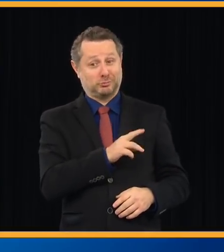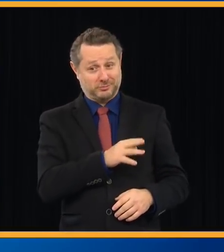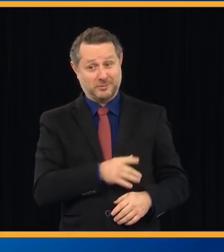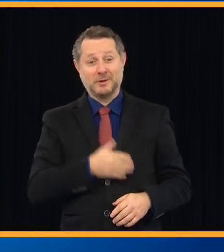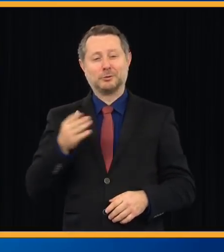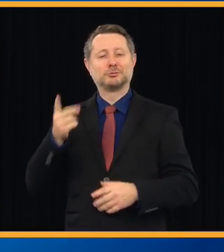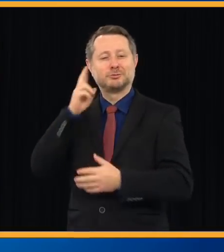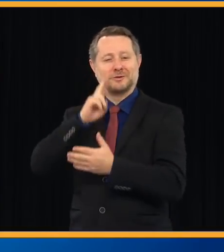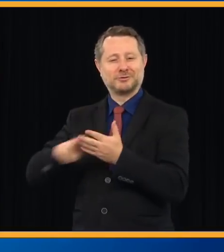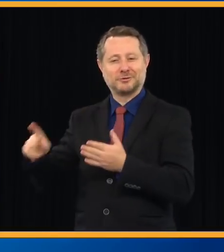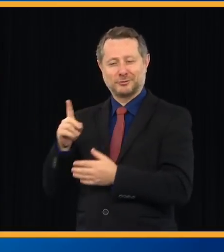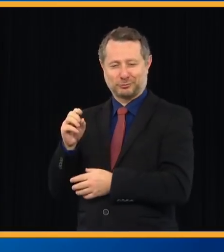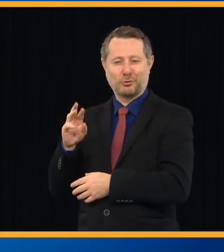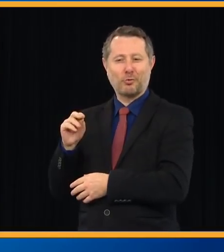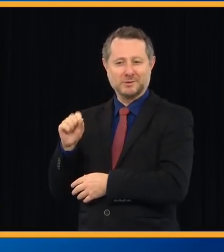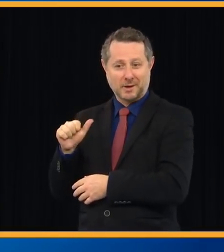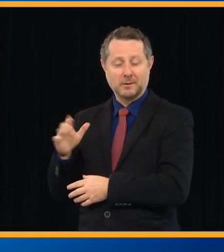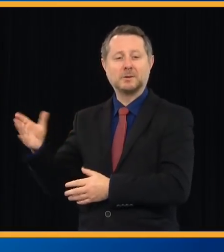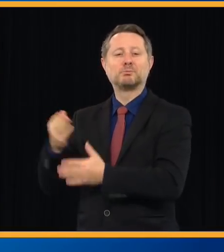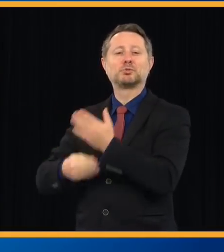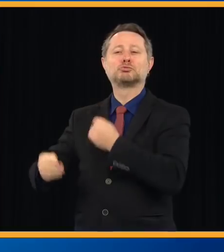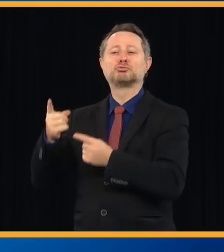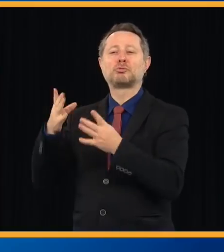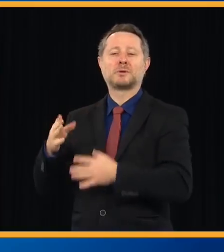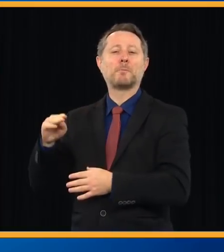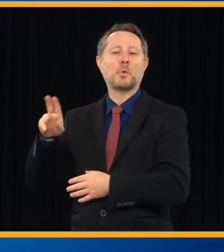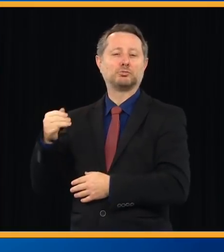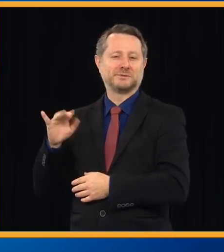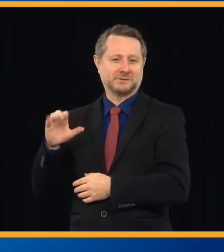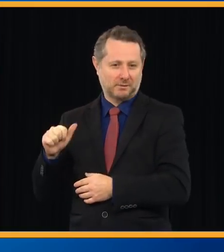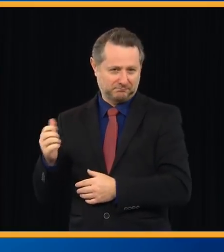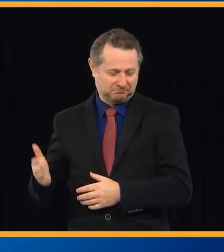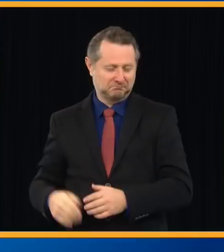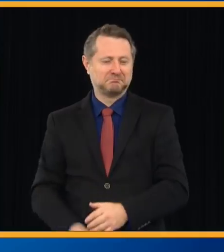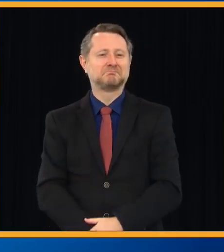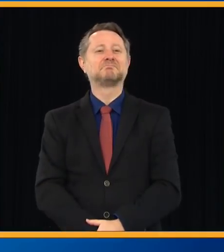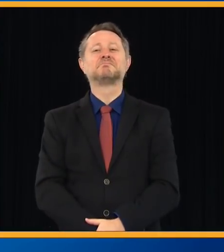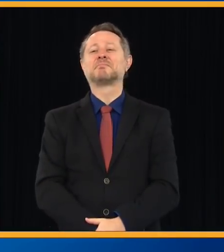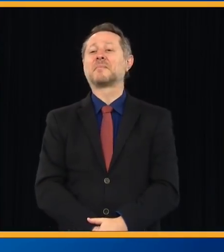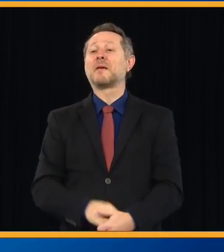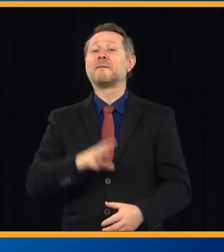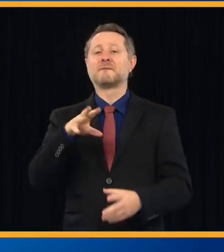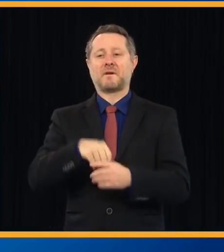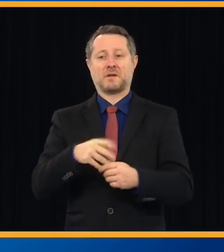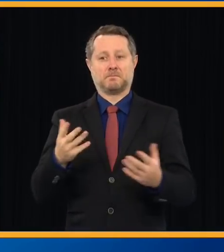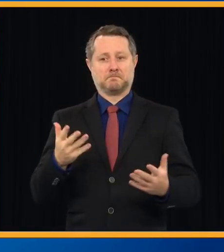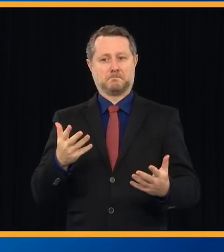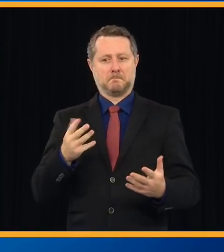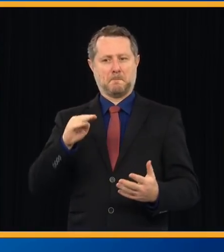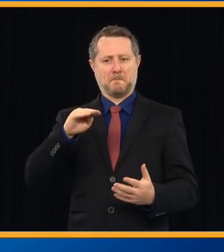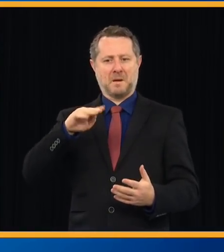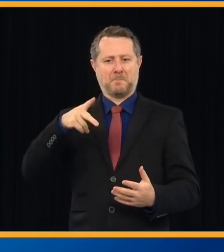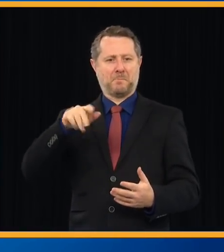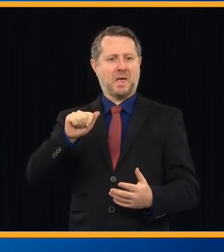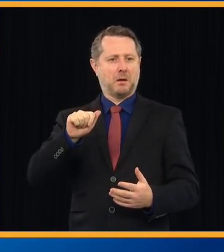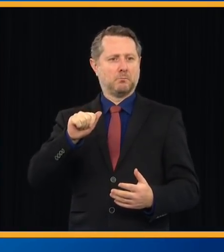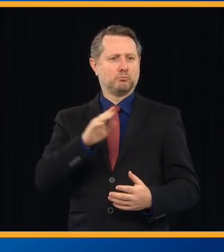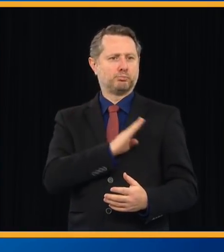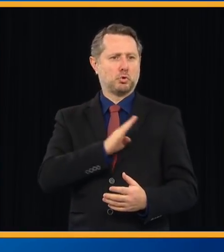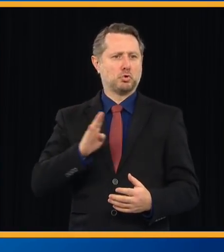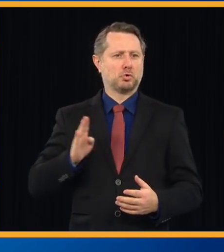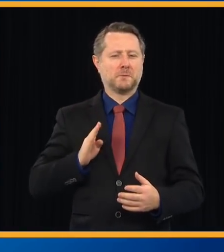Governor, Robert Mejica, Budget Director, also member of the MTA Board. Today's day